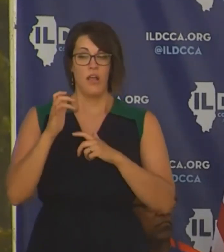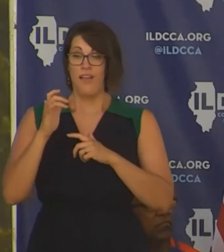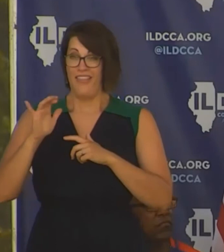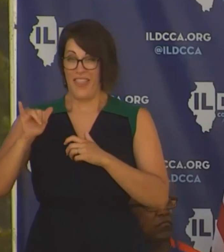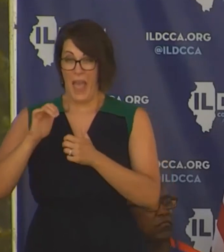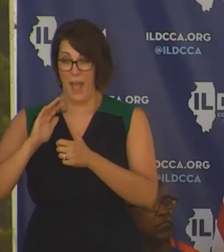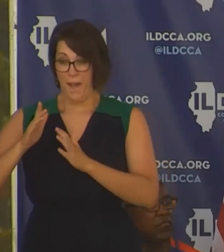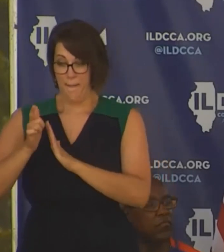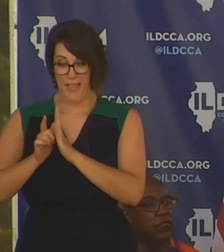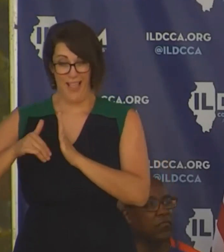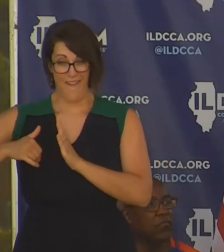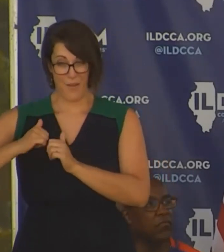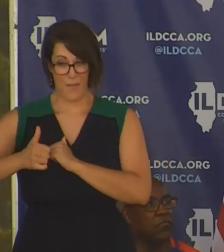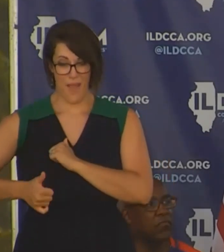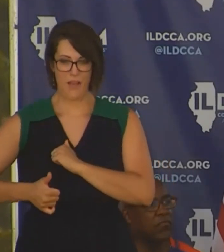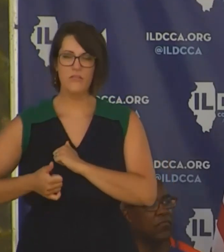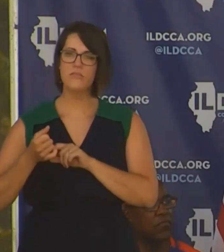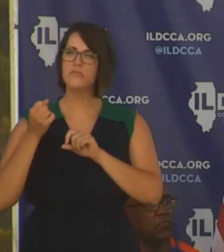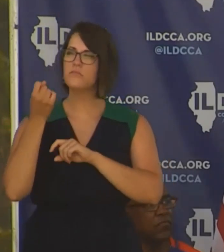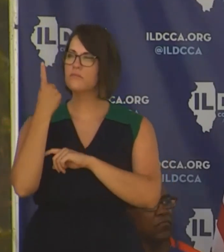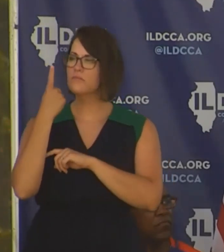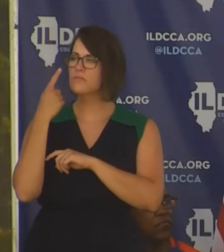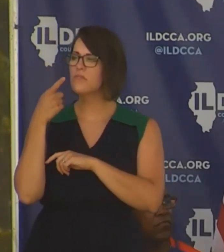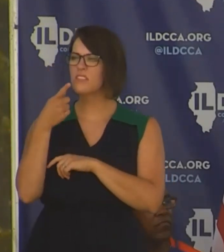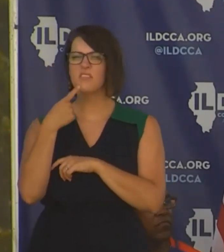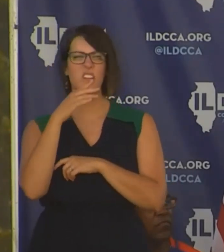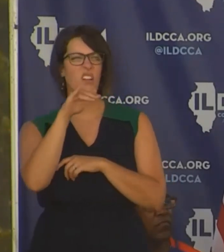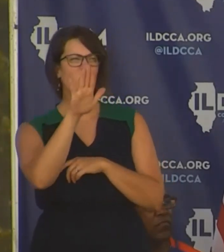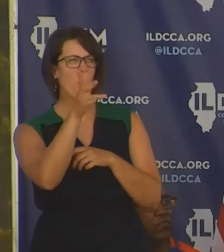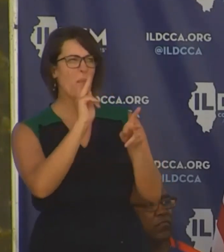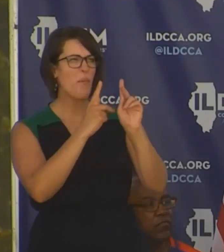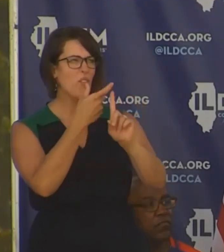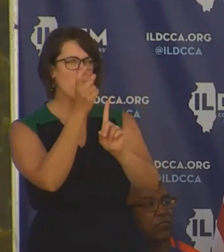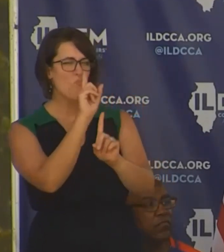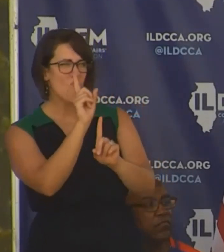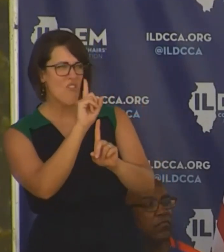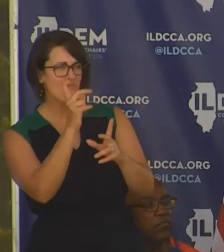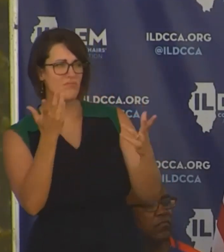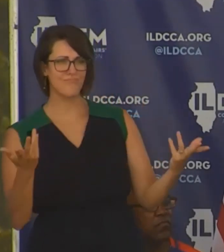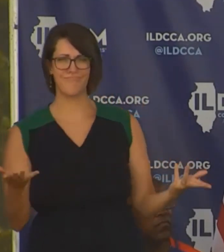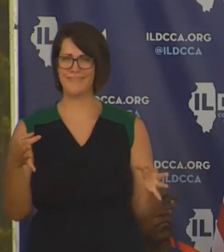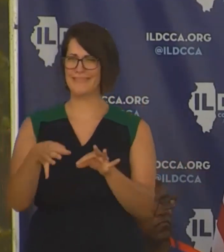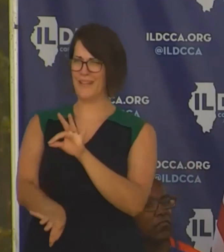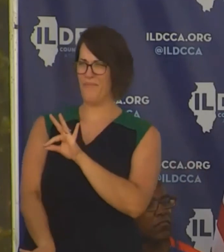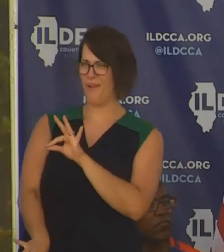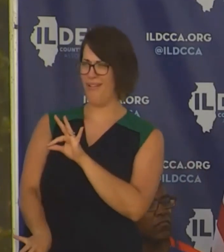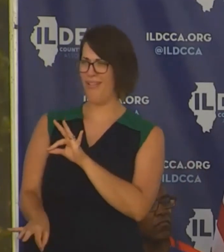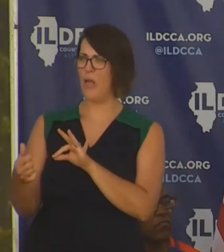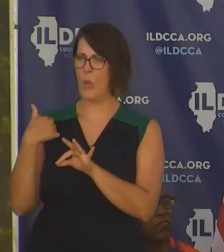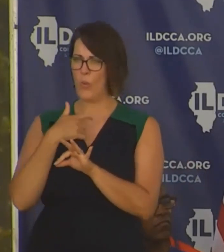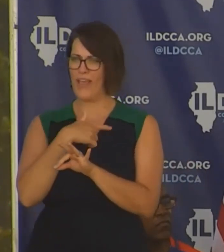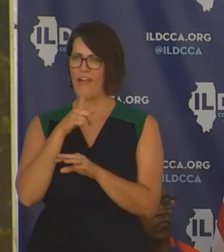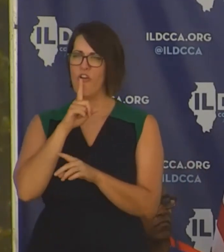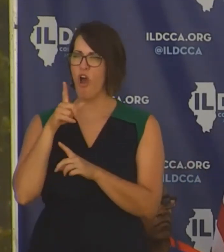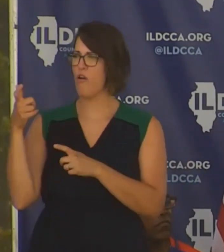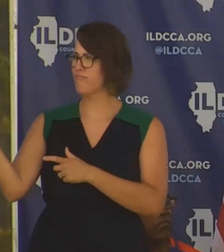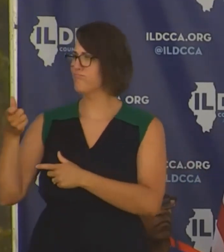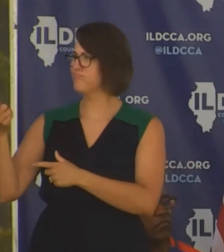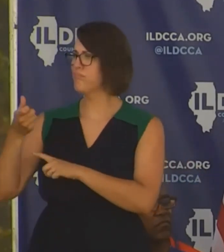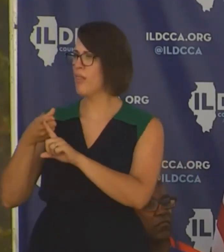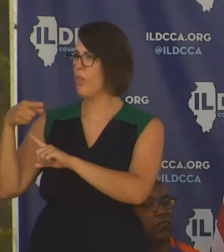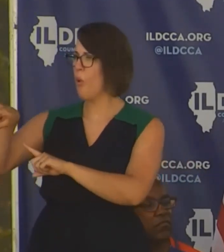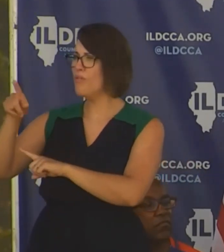yet. And here's the deal. They're saying, where are you going to get your people? It's real simple. We're recruiting them out of high school, the kids that don't want to